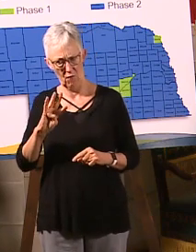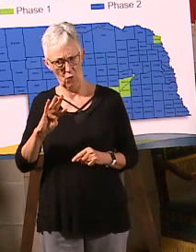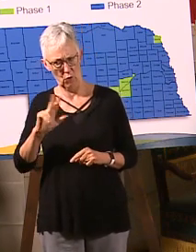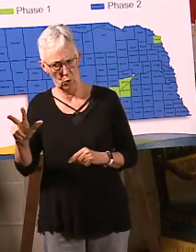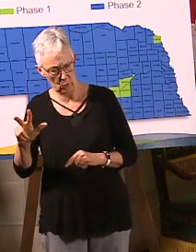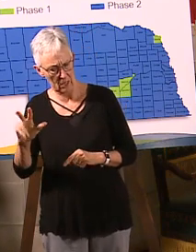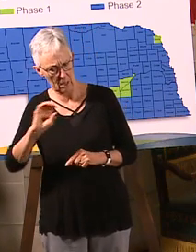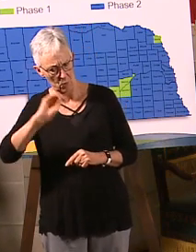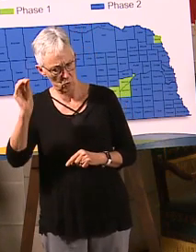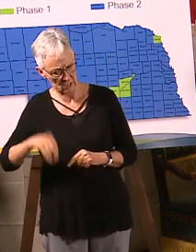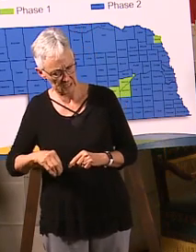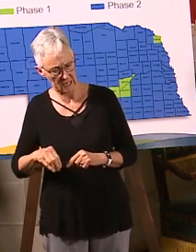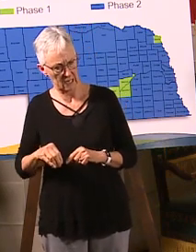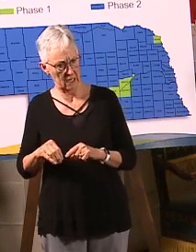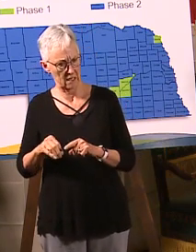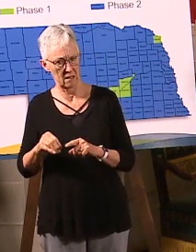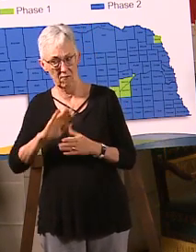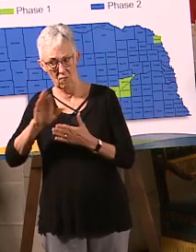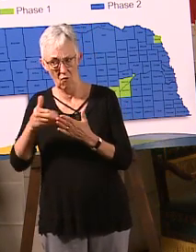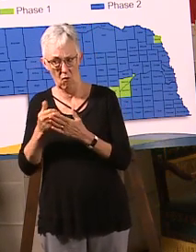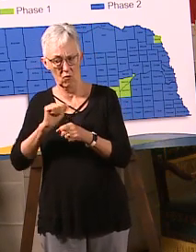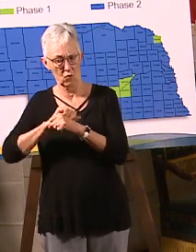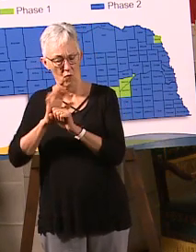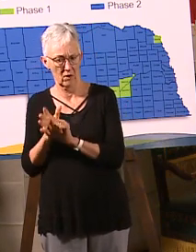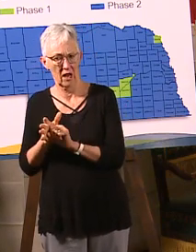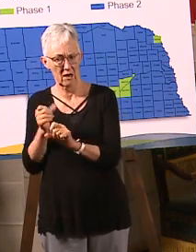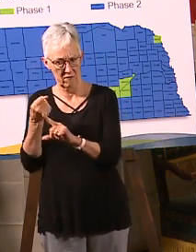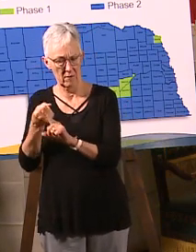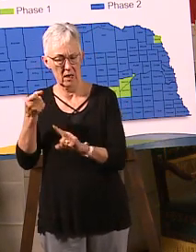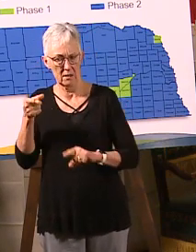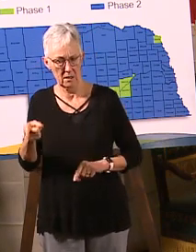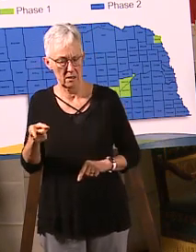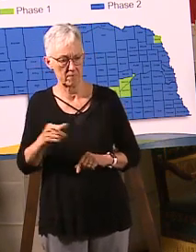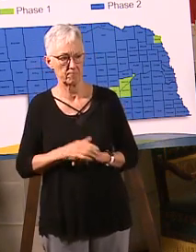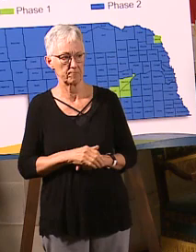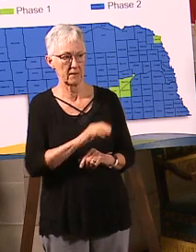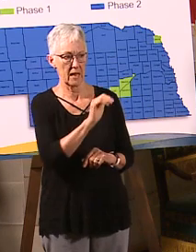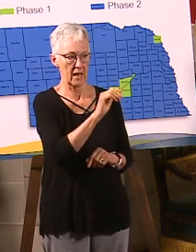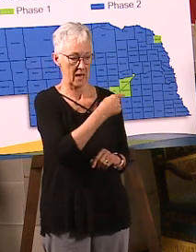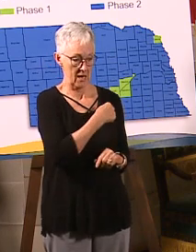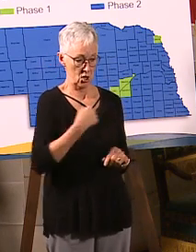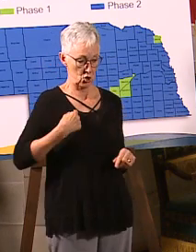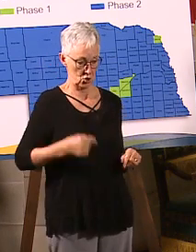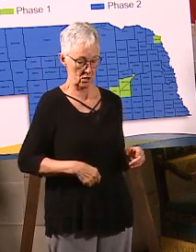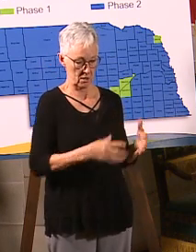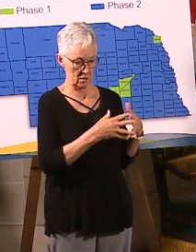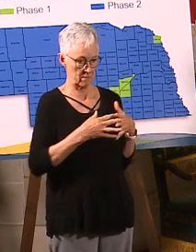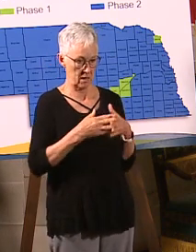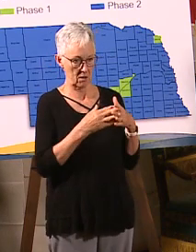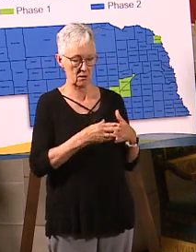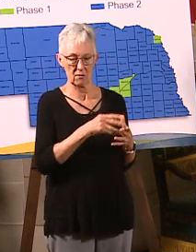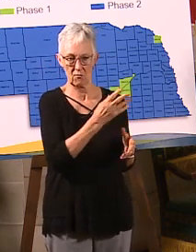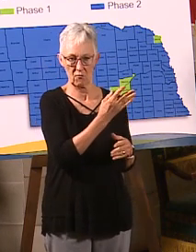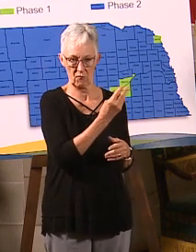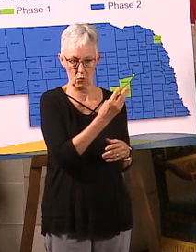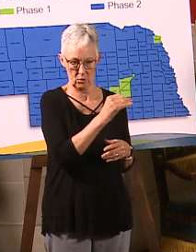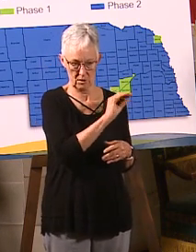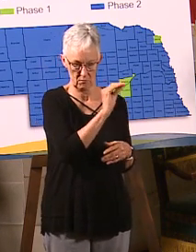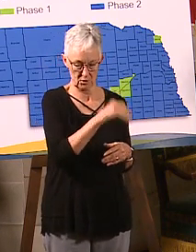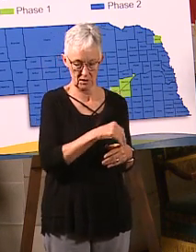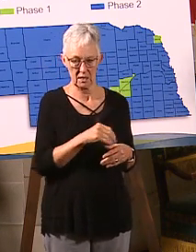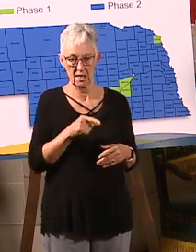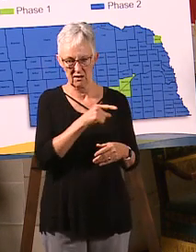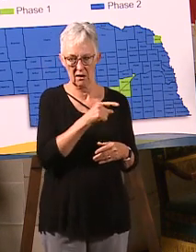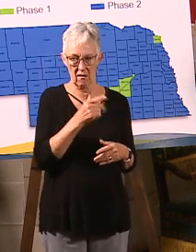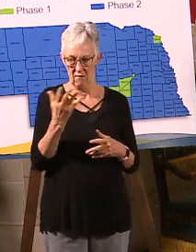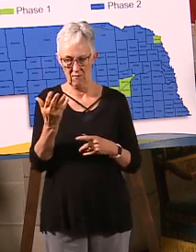again, being disproportionately impacted by this. Asian Americans, 4%, and they make up 15.6% of the